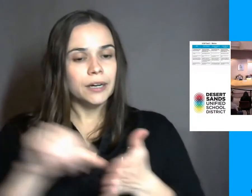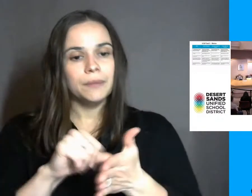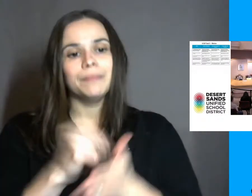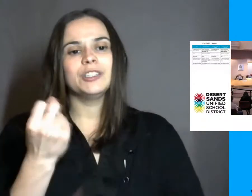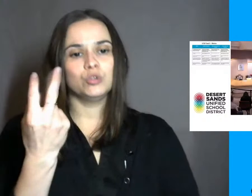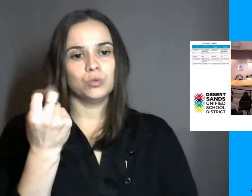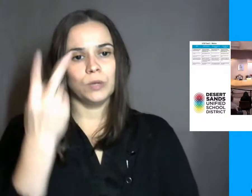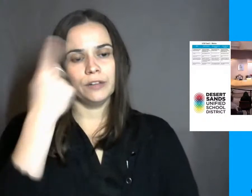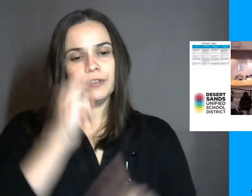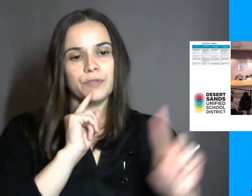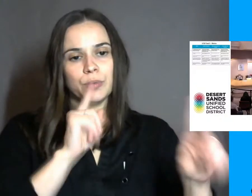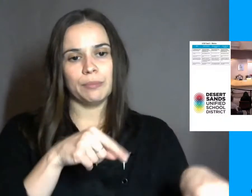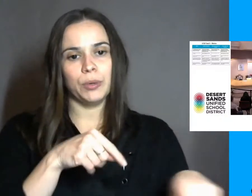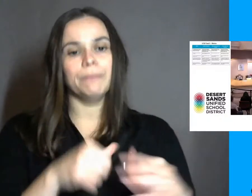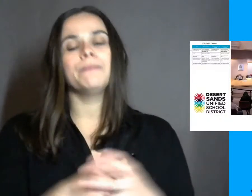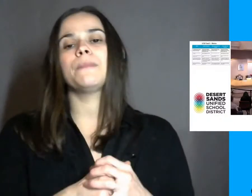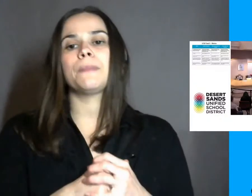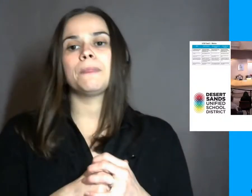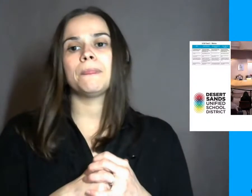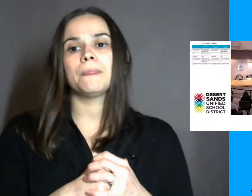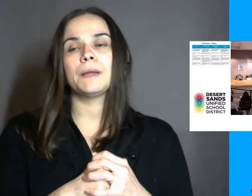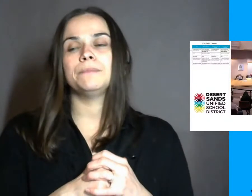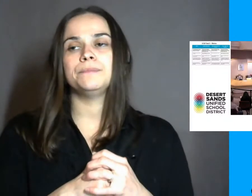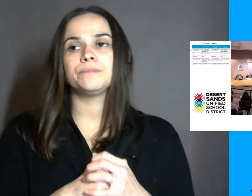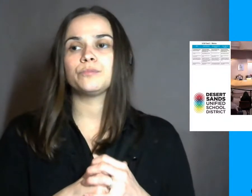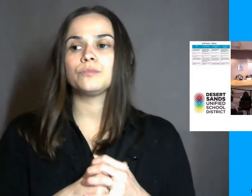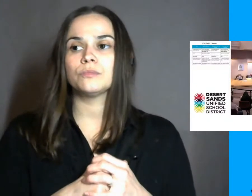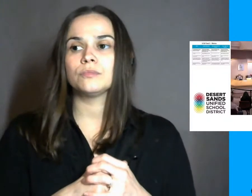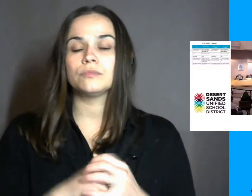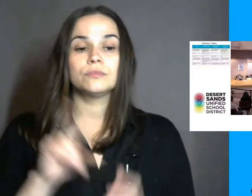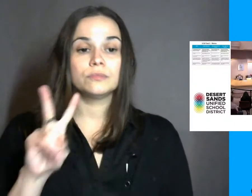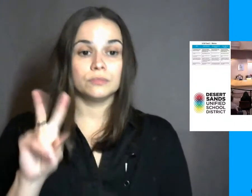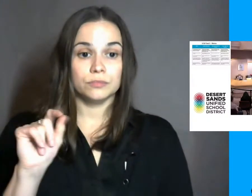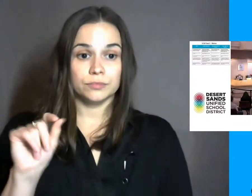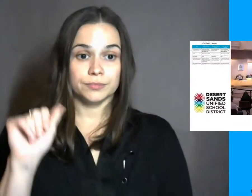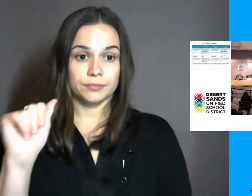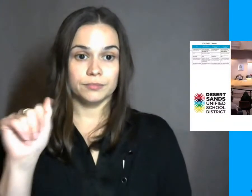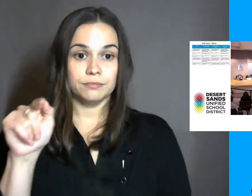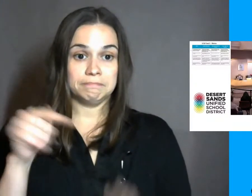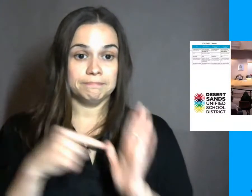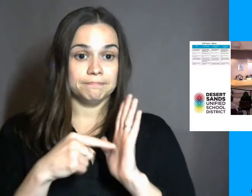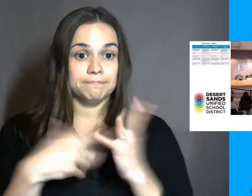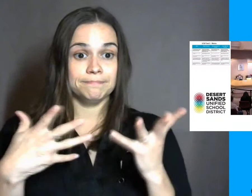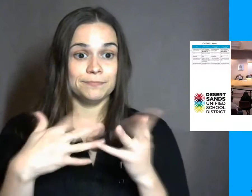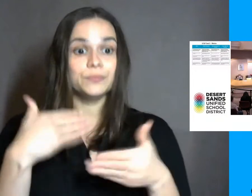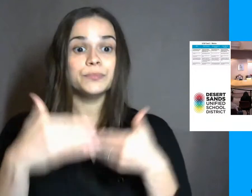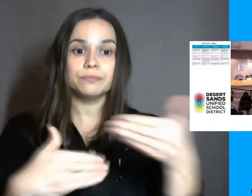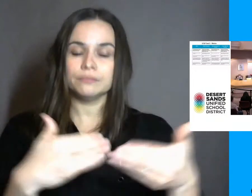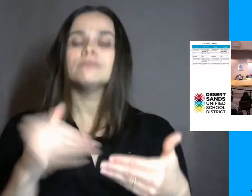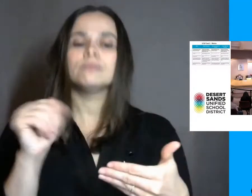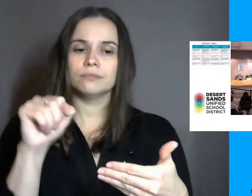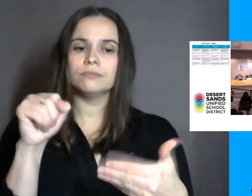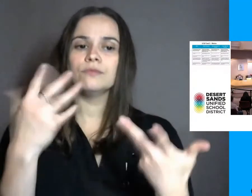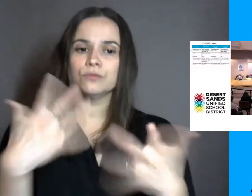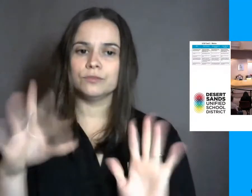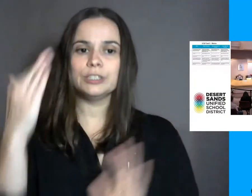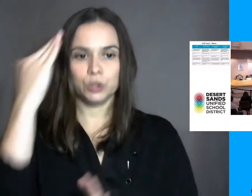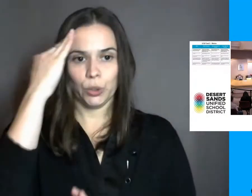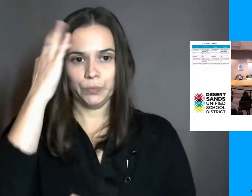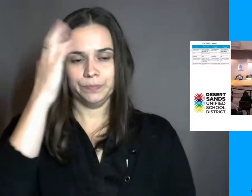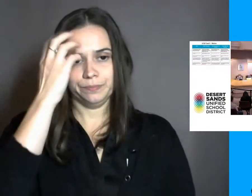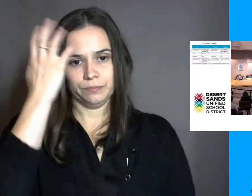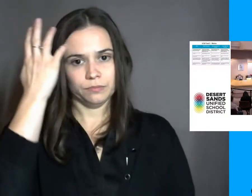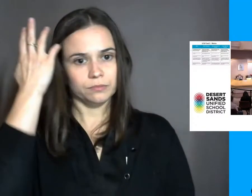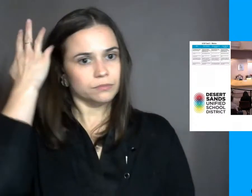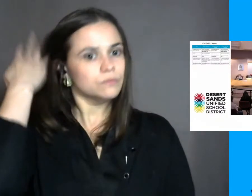report. 2A is an example of a metric where progress is known due to how that metric is